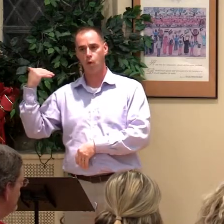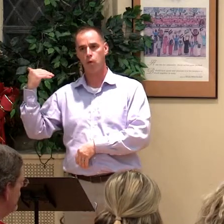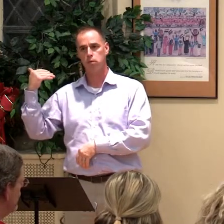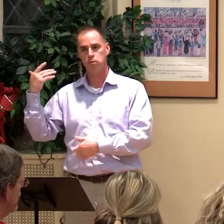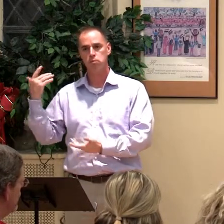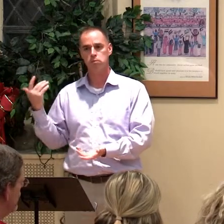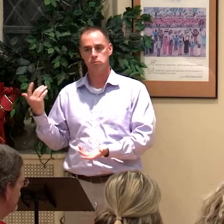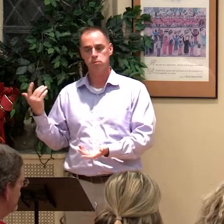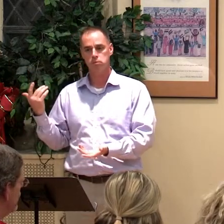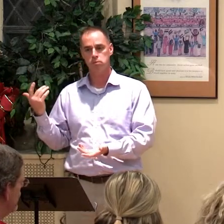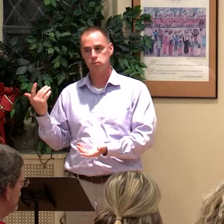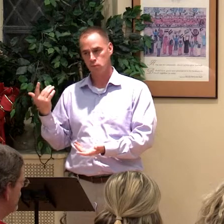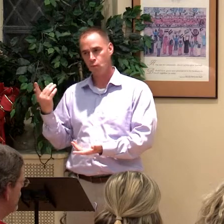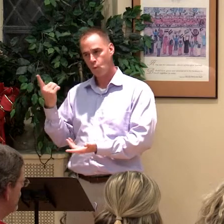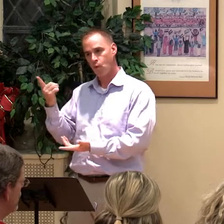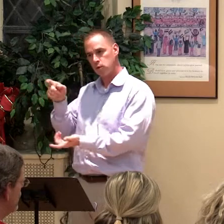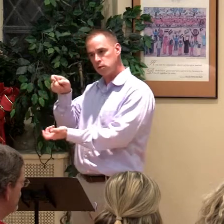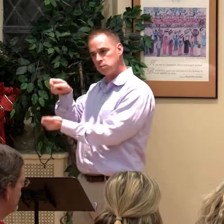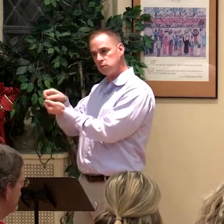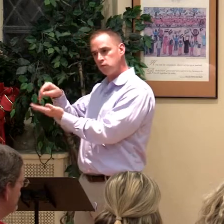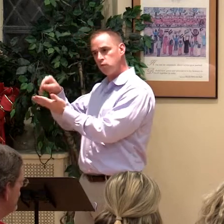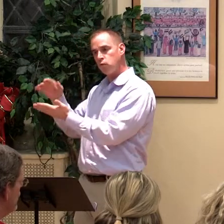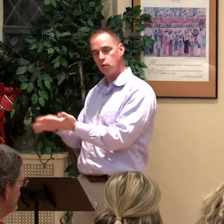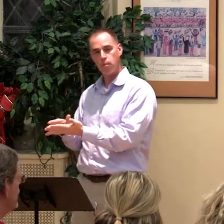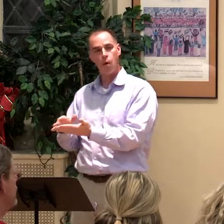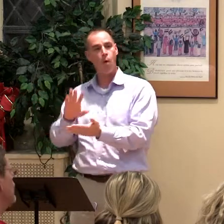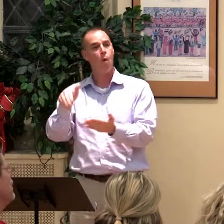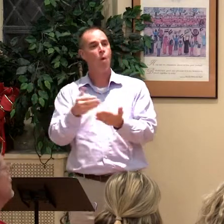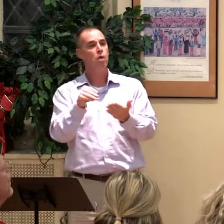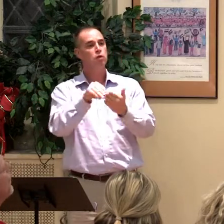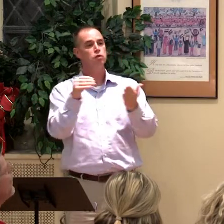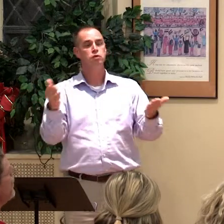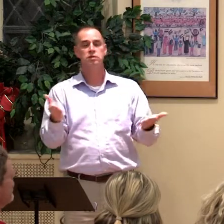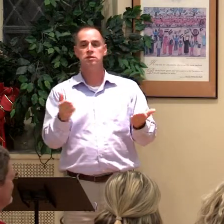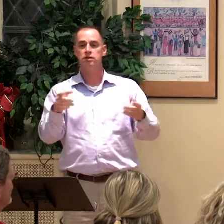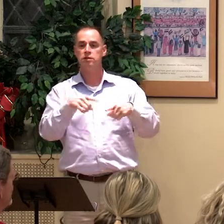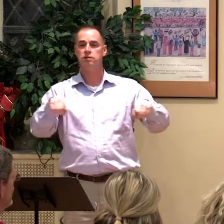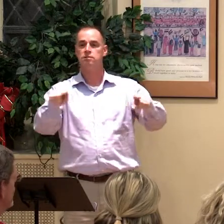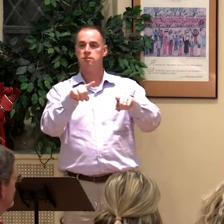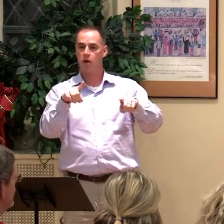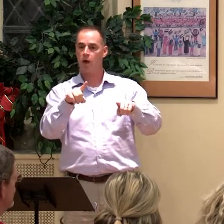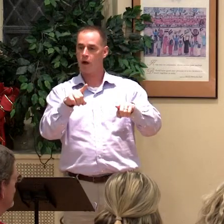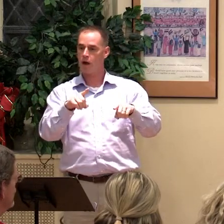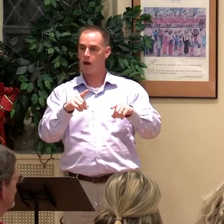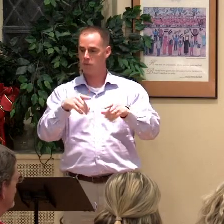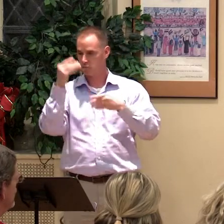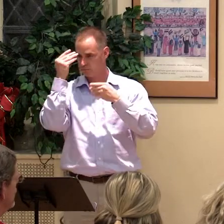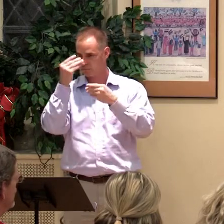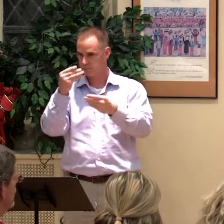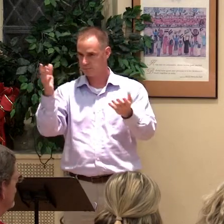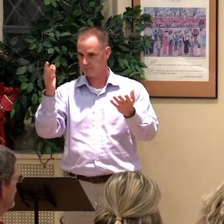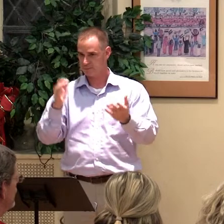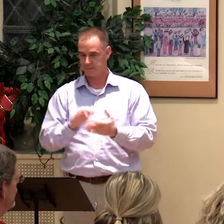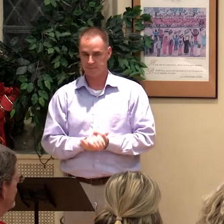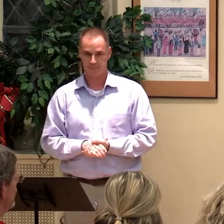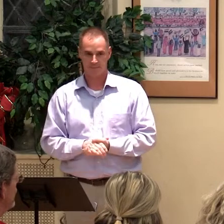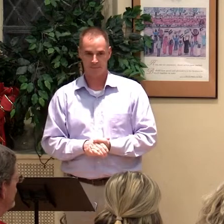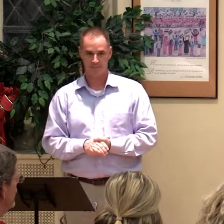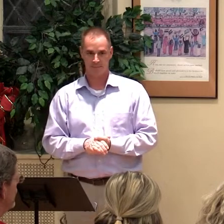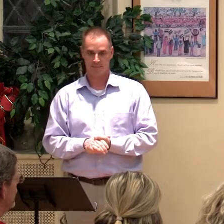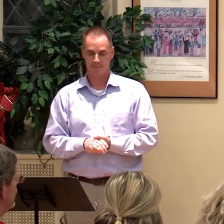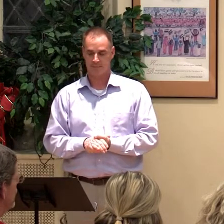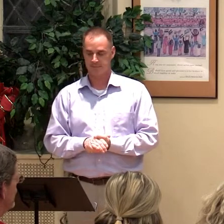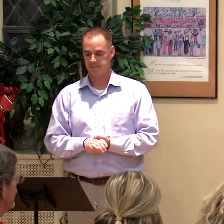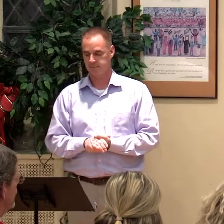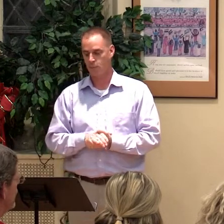student, but I'll read it for all the students, parents, poets, one-time students. We were all one-time